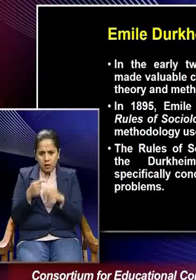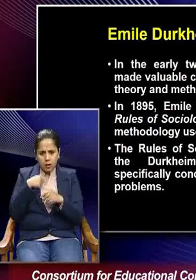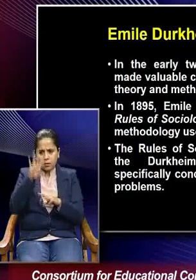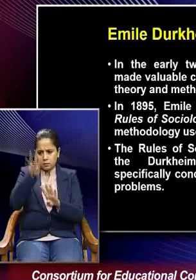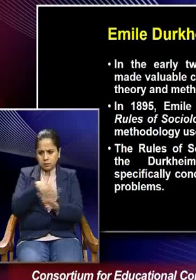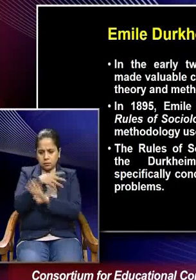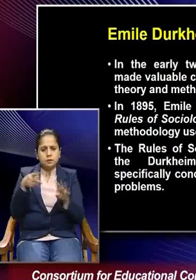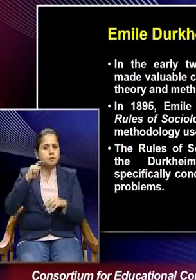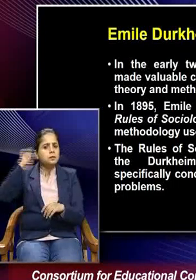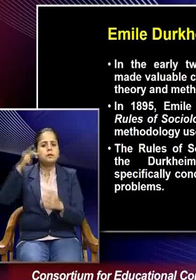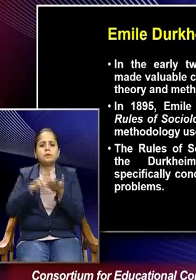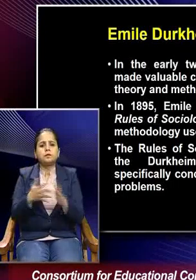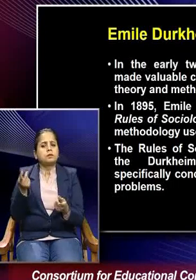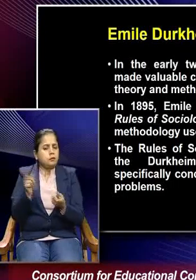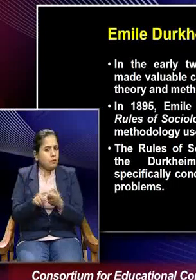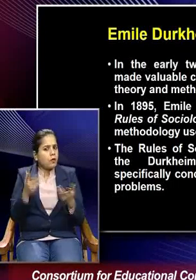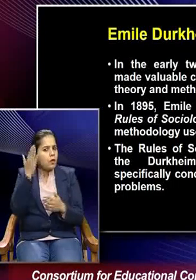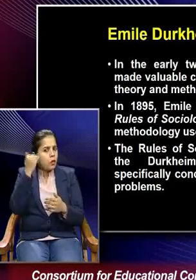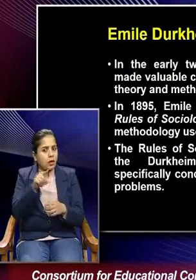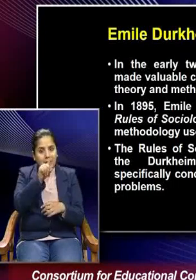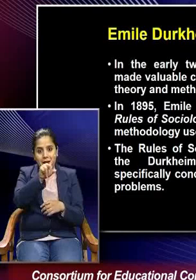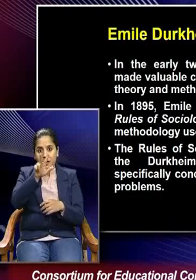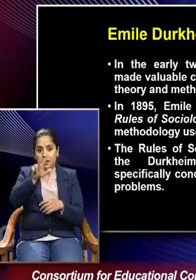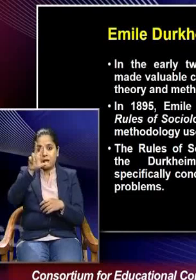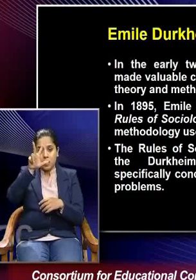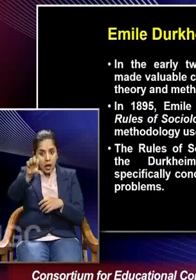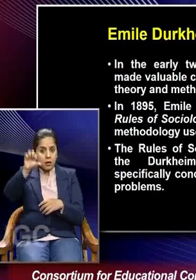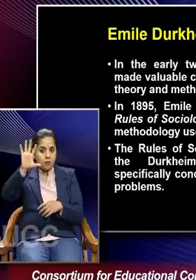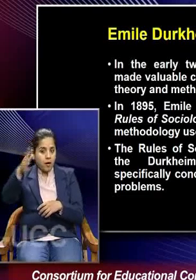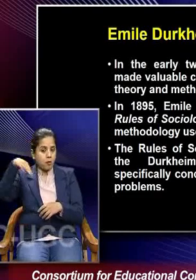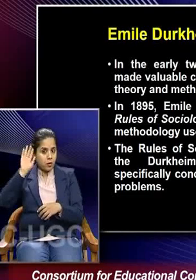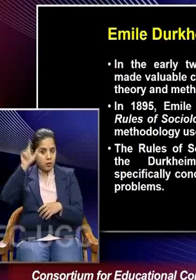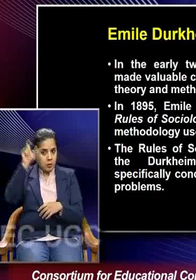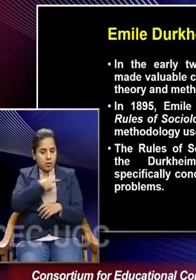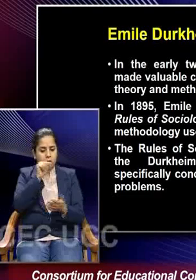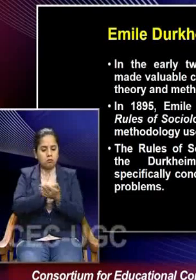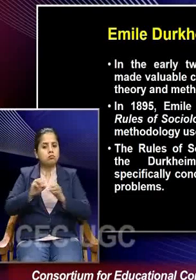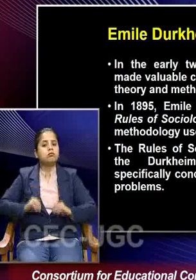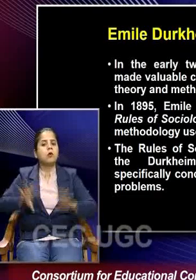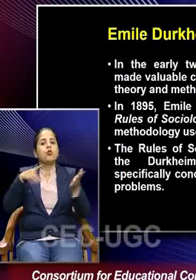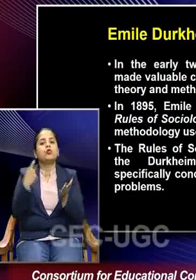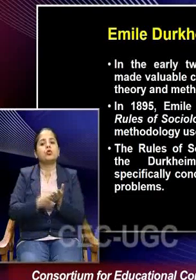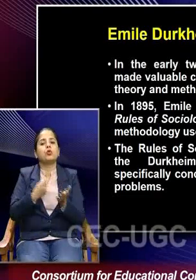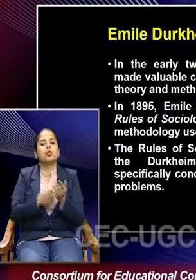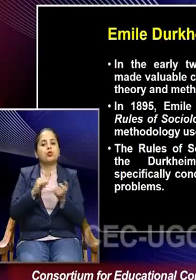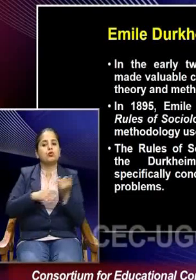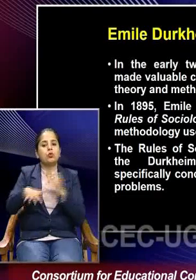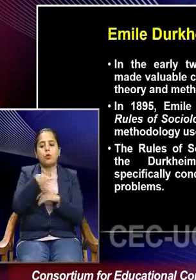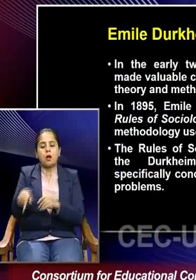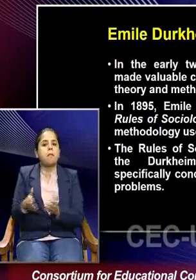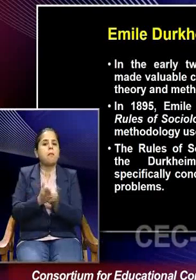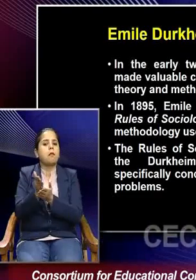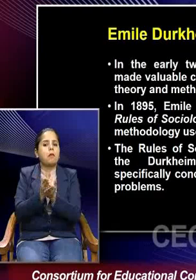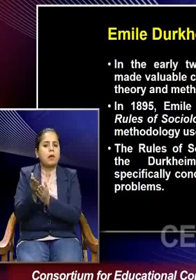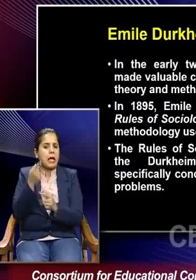of suicide. In 1895, Emile Durkheim published the Rules of Sociological Method. And if